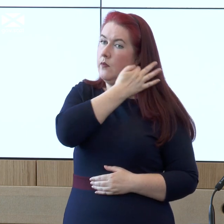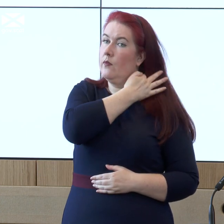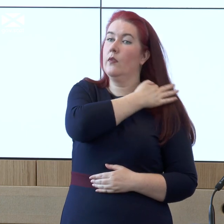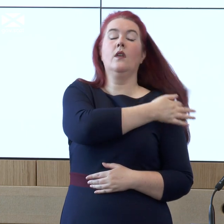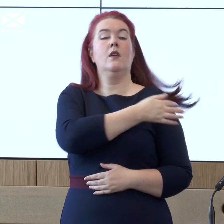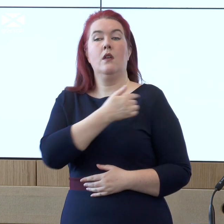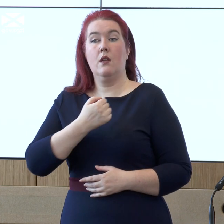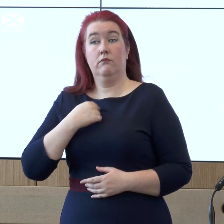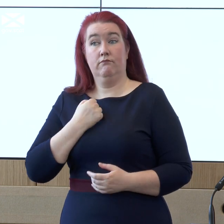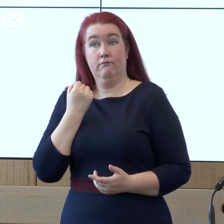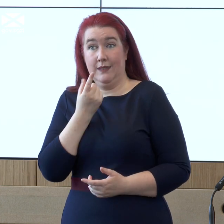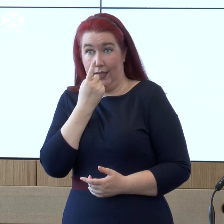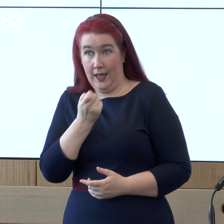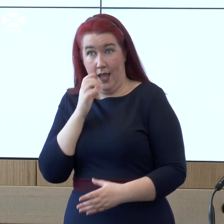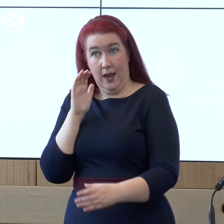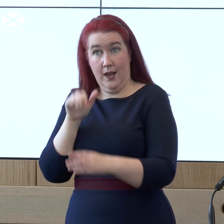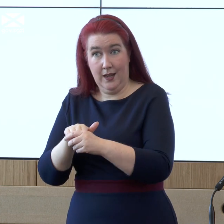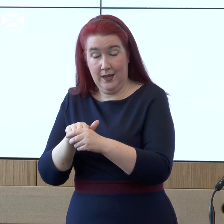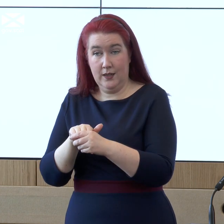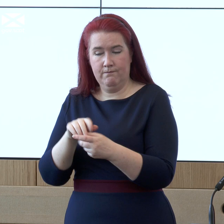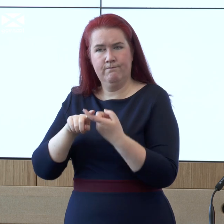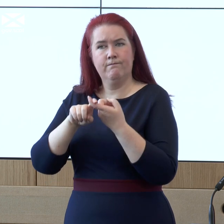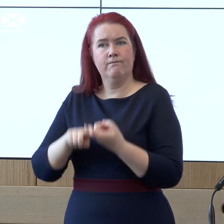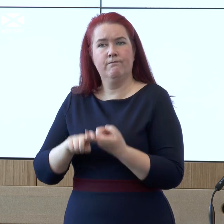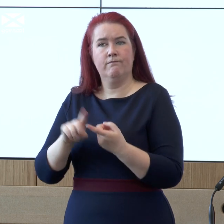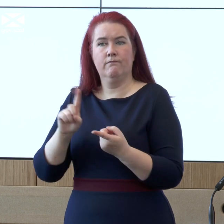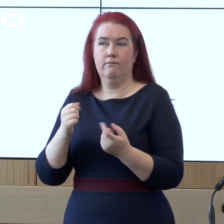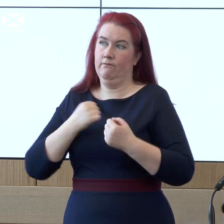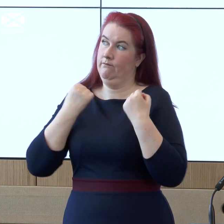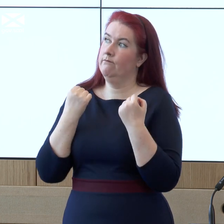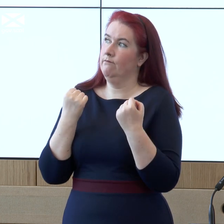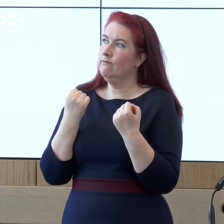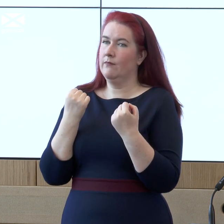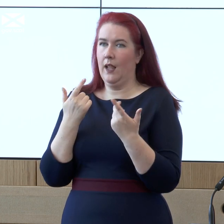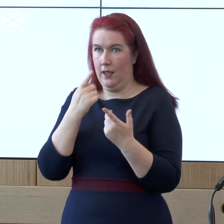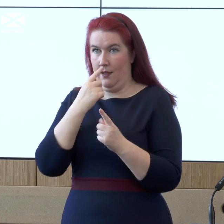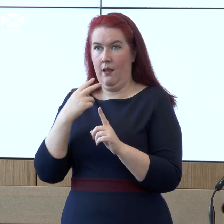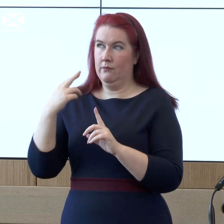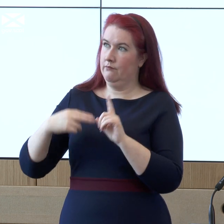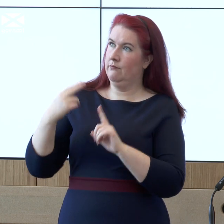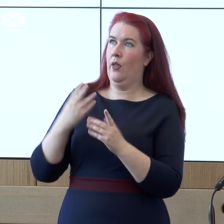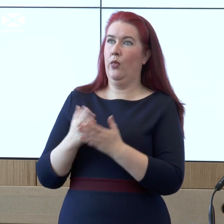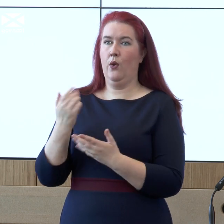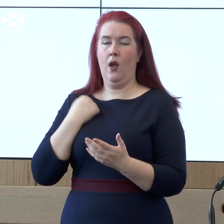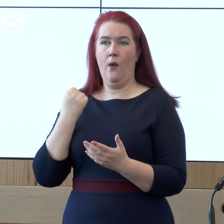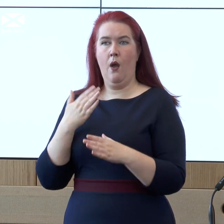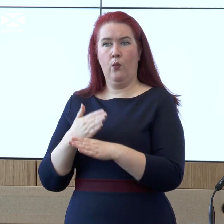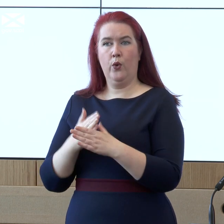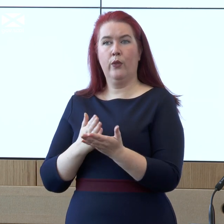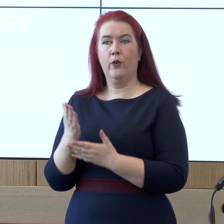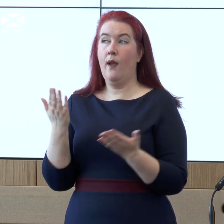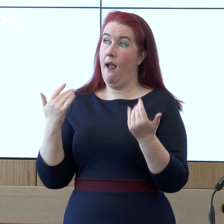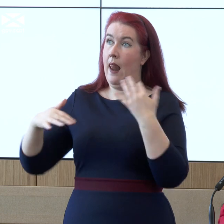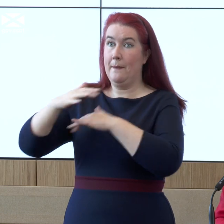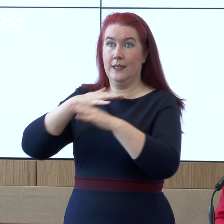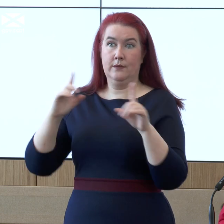to do that depends on our own climate credibility. Scotland cannot urge other